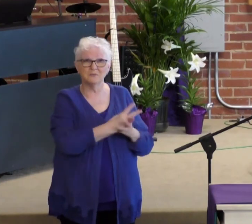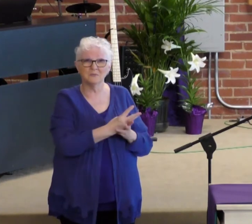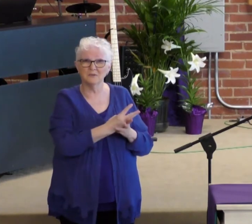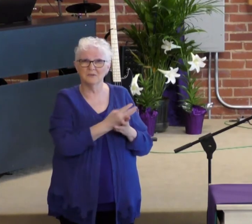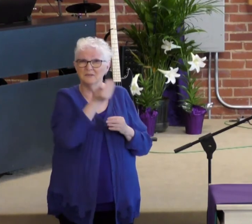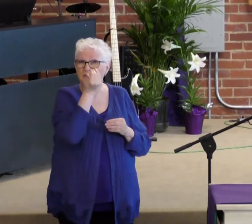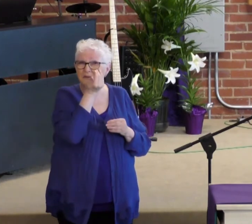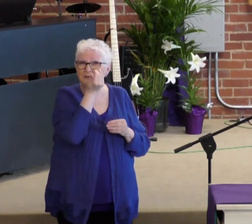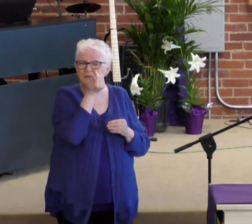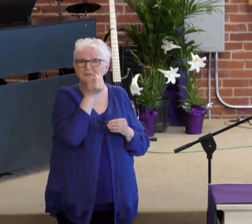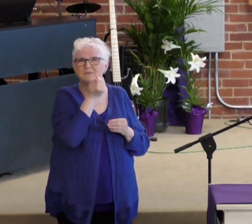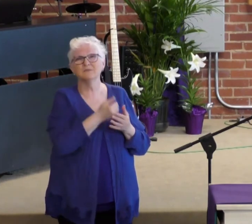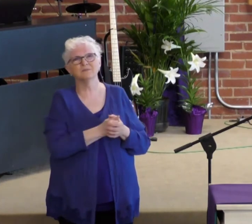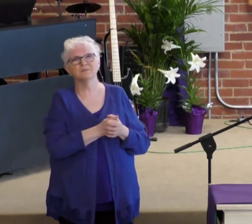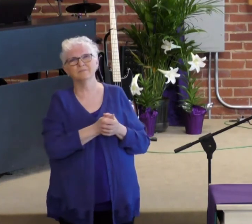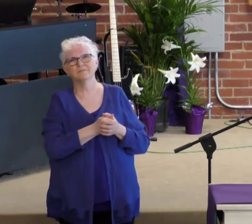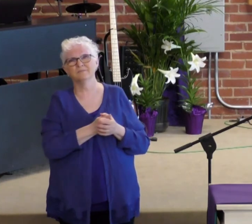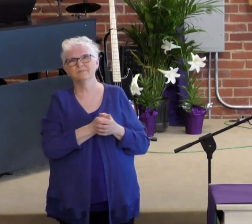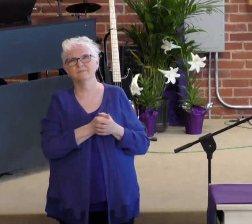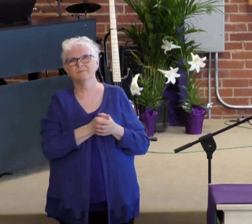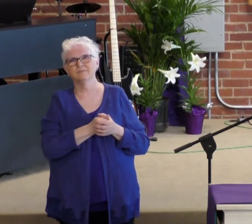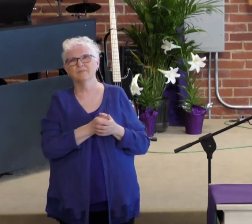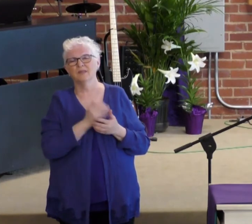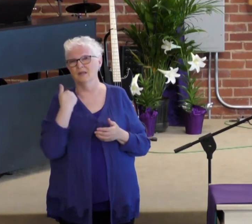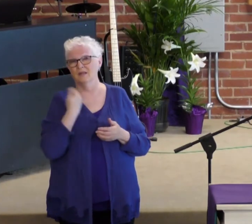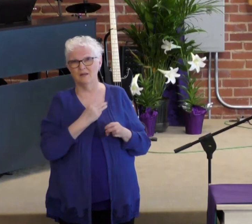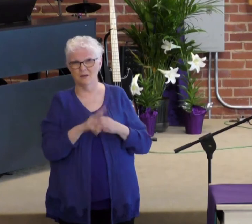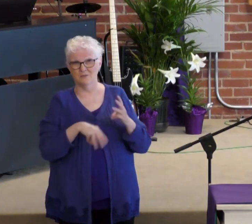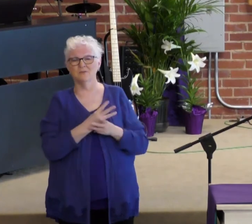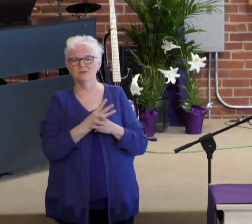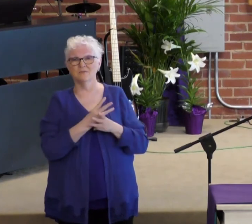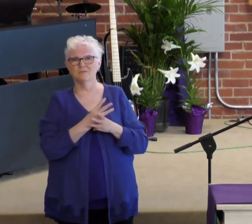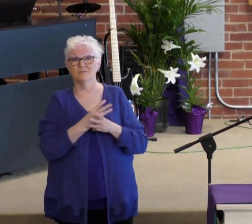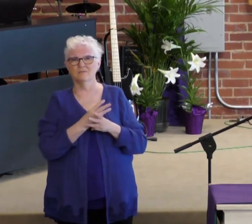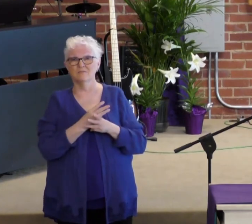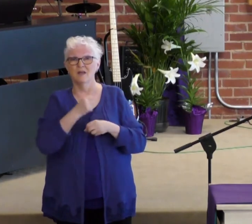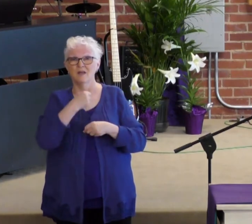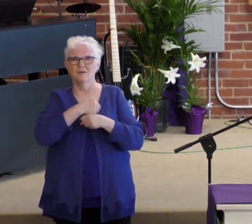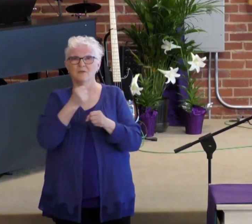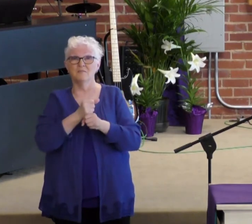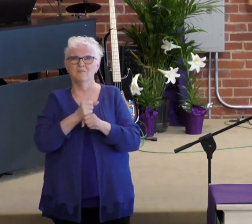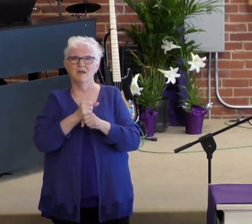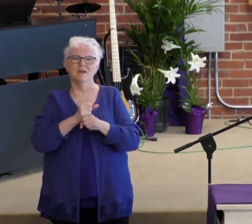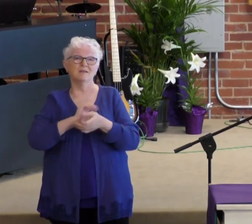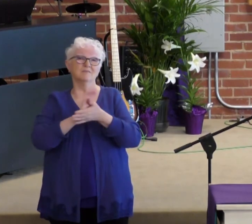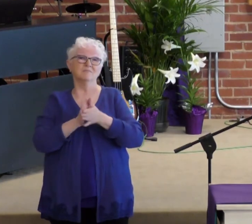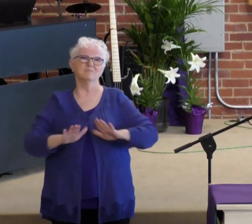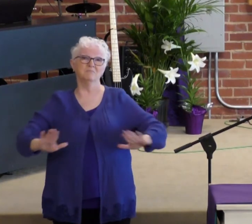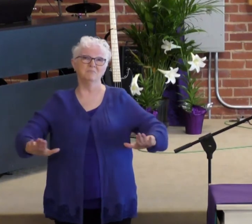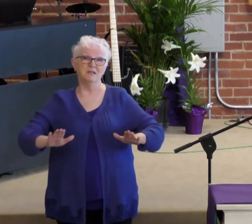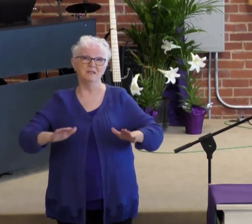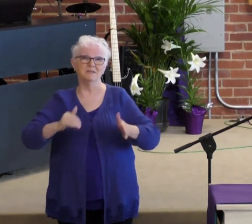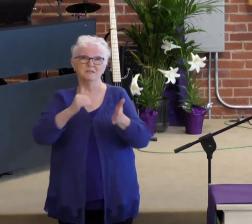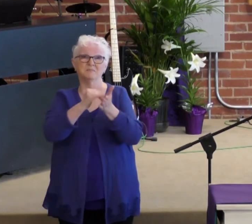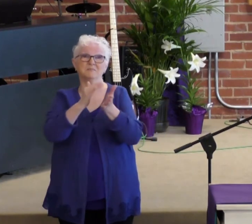knows anything about. In our world, we make peace treaties today and break them tomorrow.